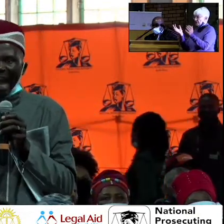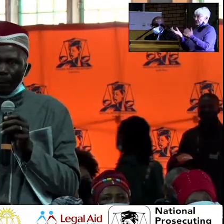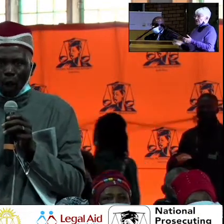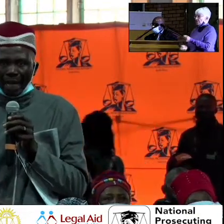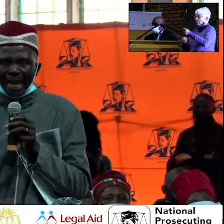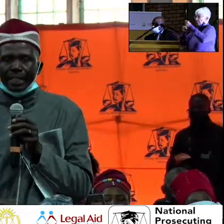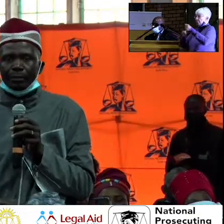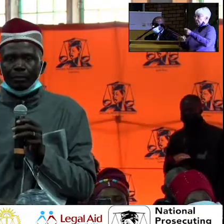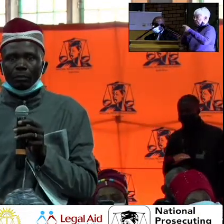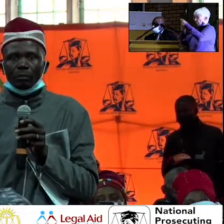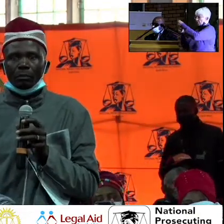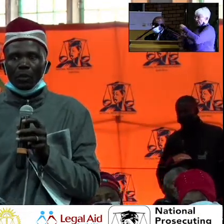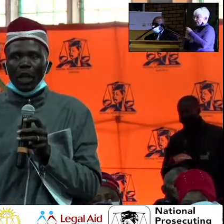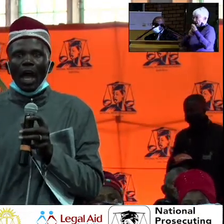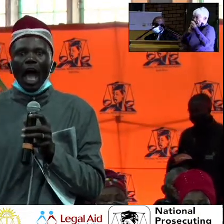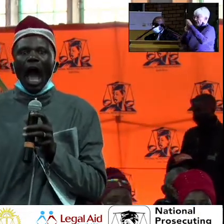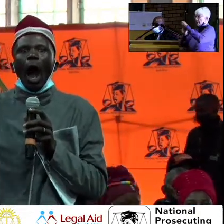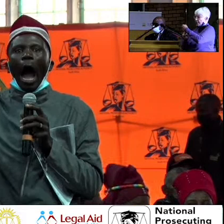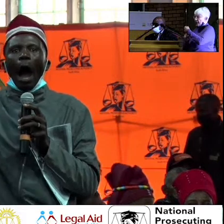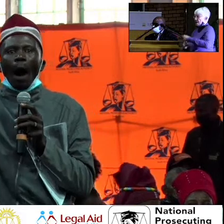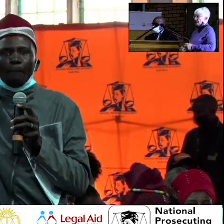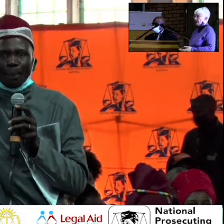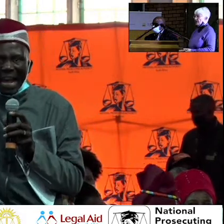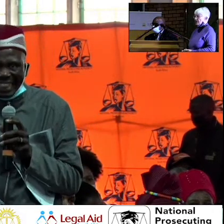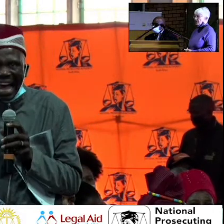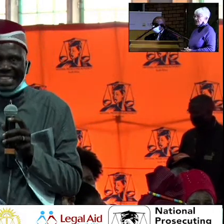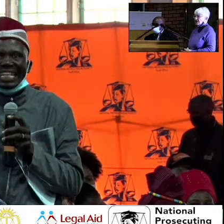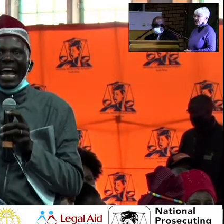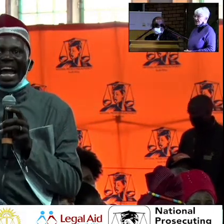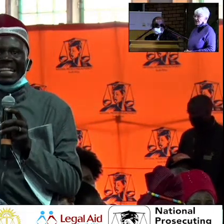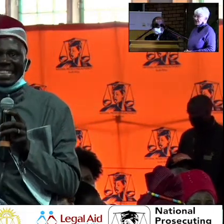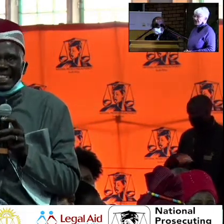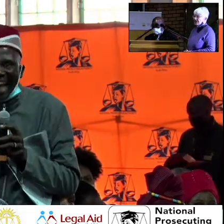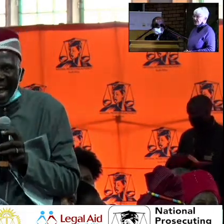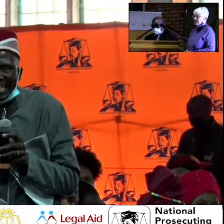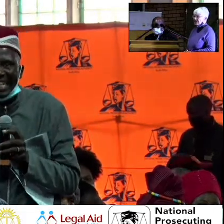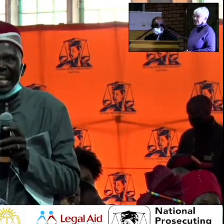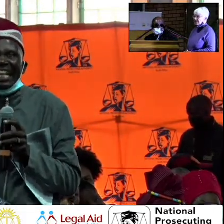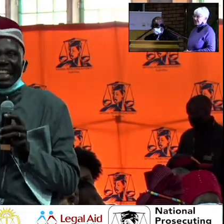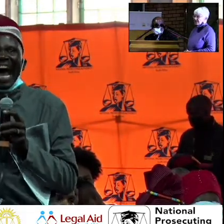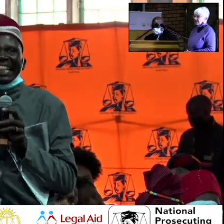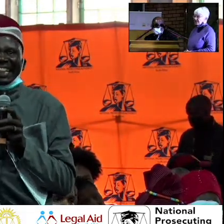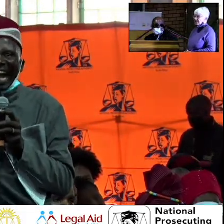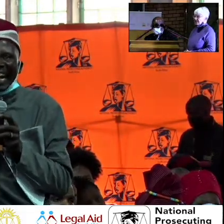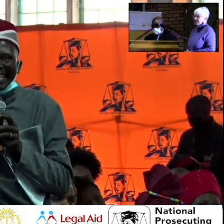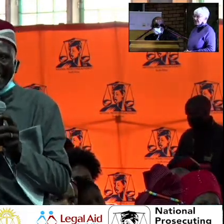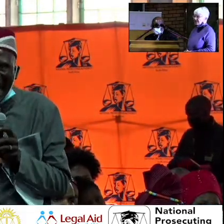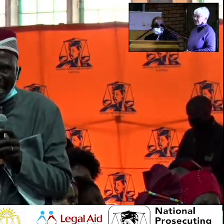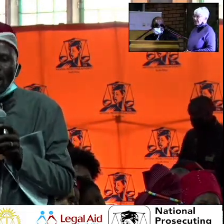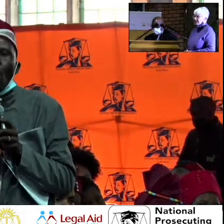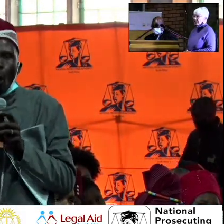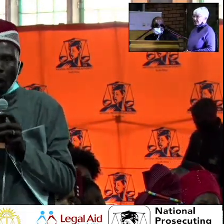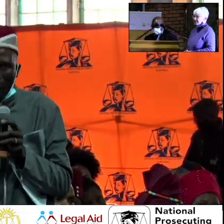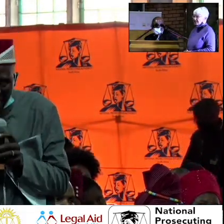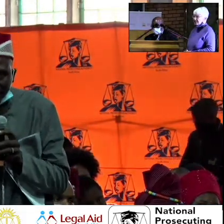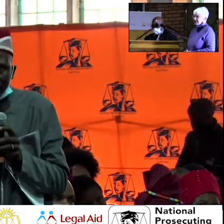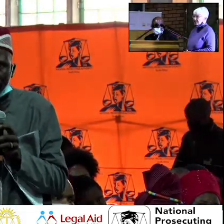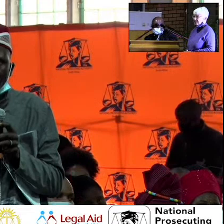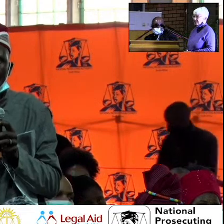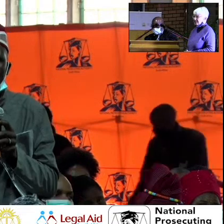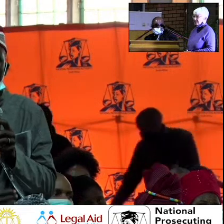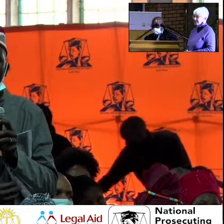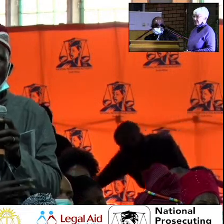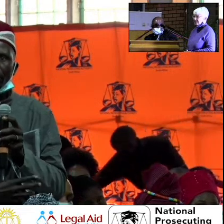It can't be correct. Our brothers and sisters, they are drug dealers who are quiet.